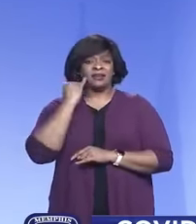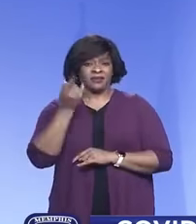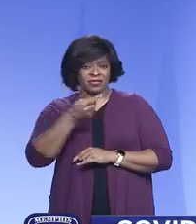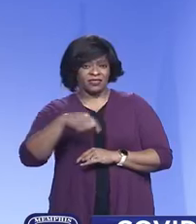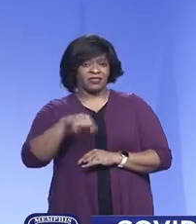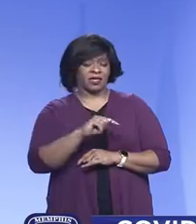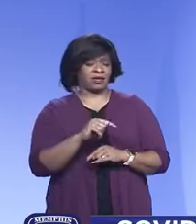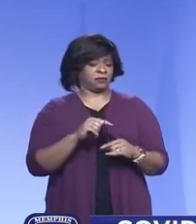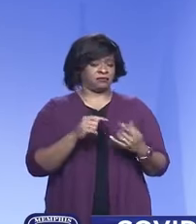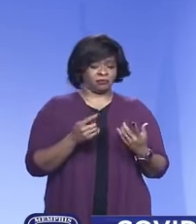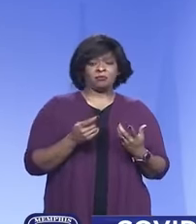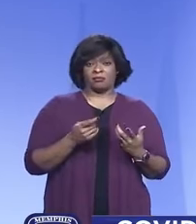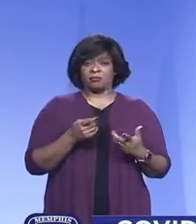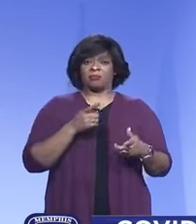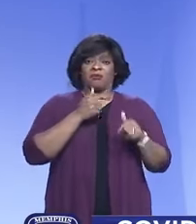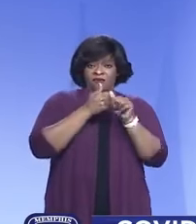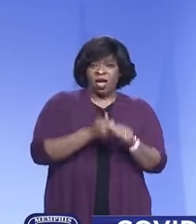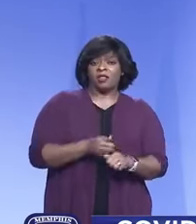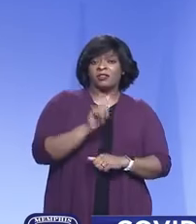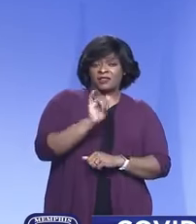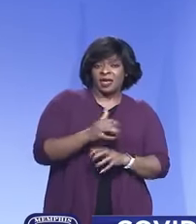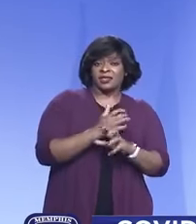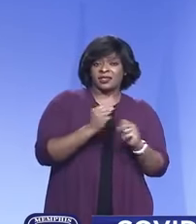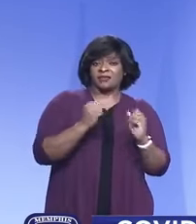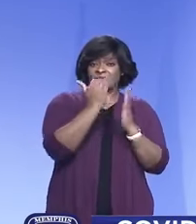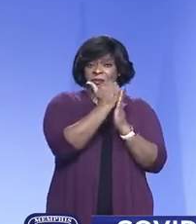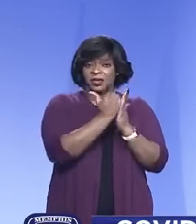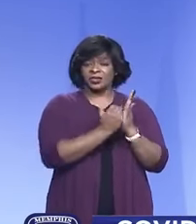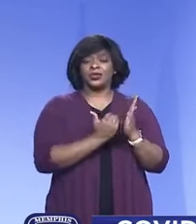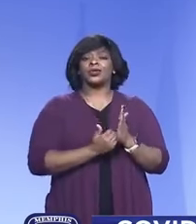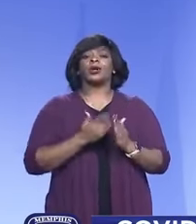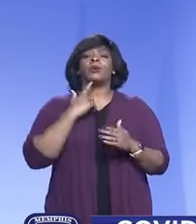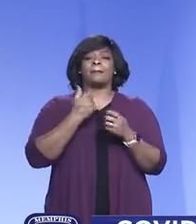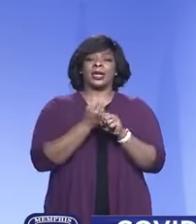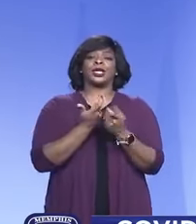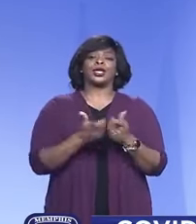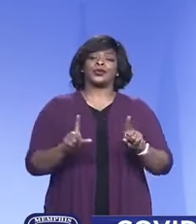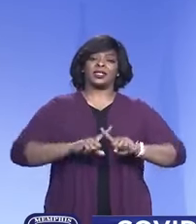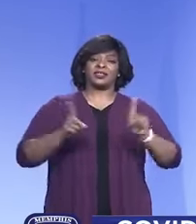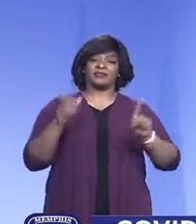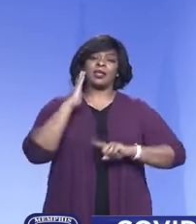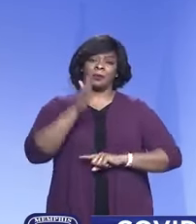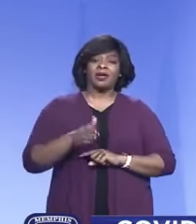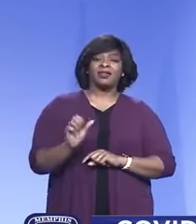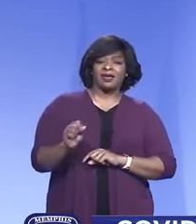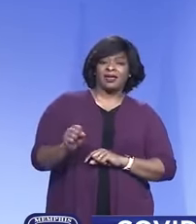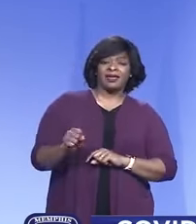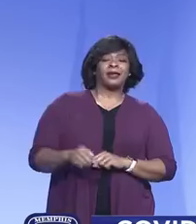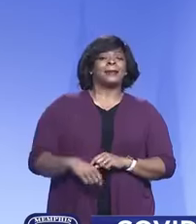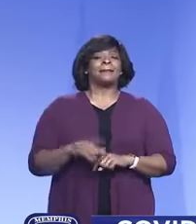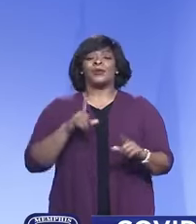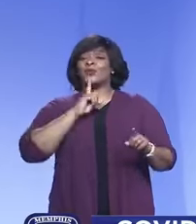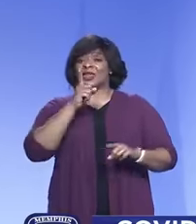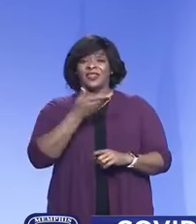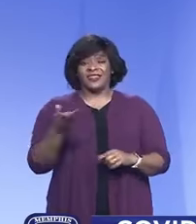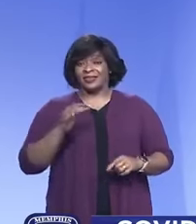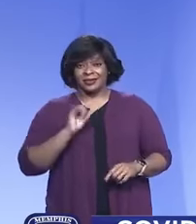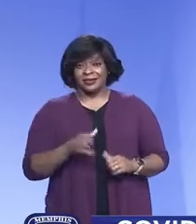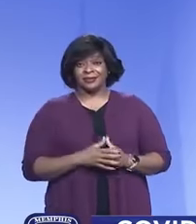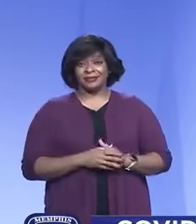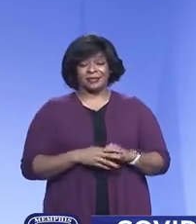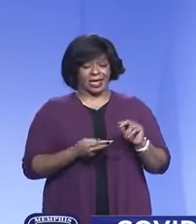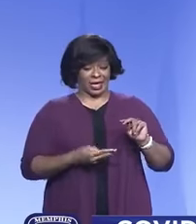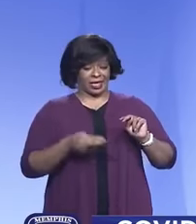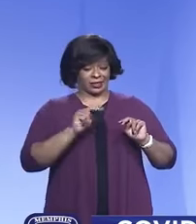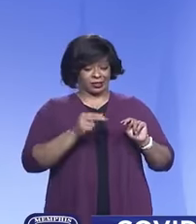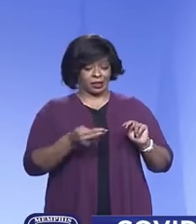all would follow, would make a significant difference. The reality is that with